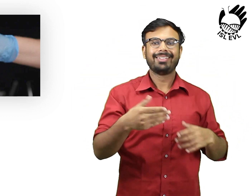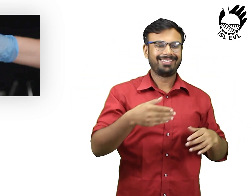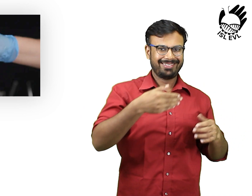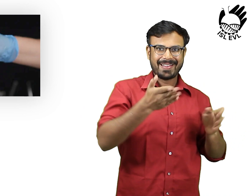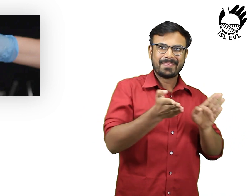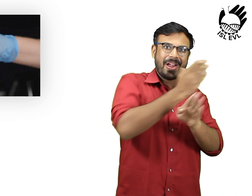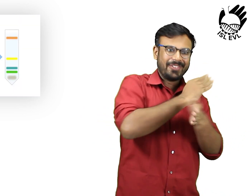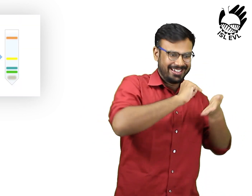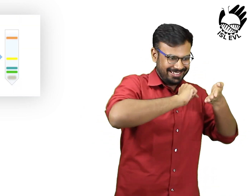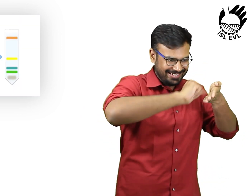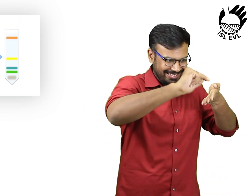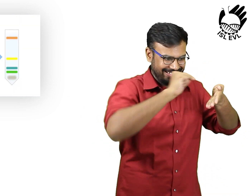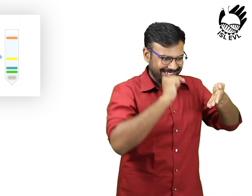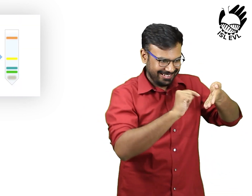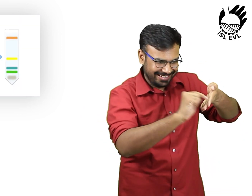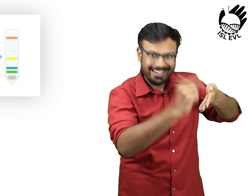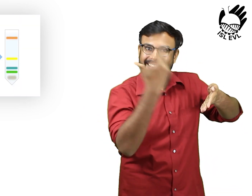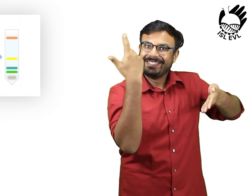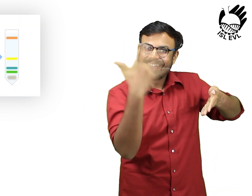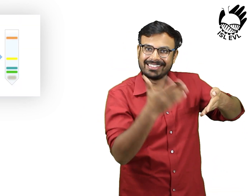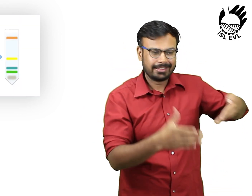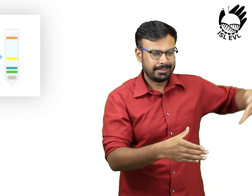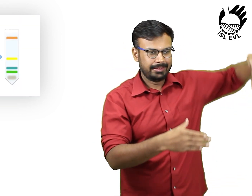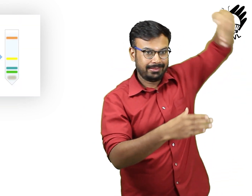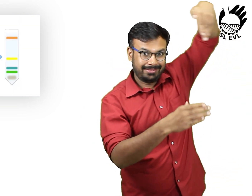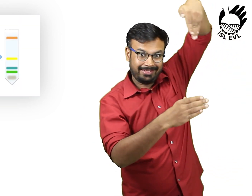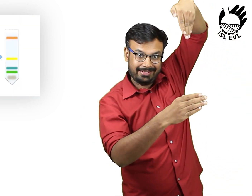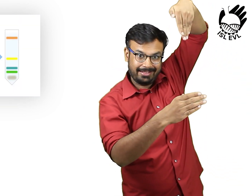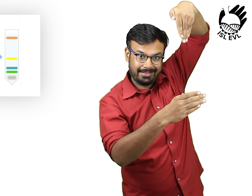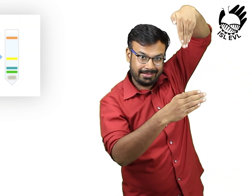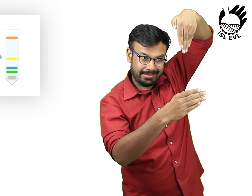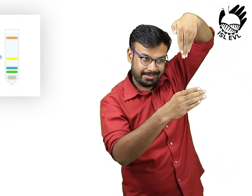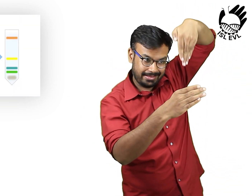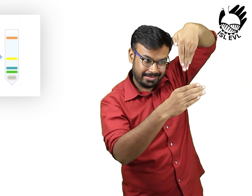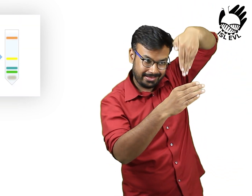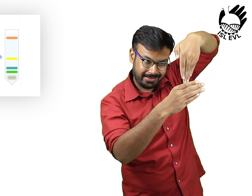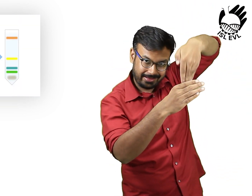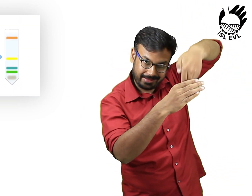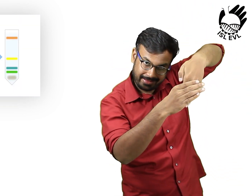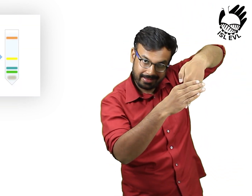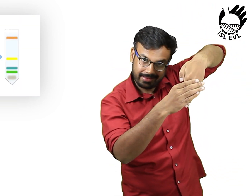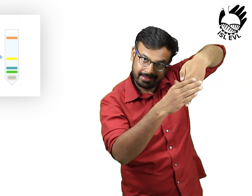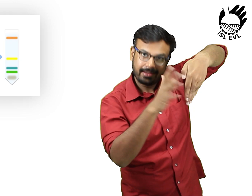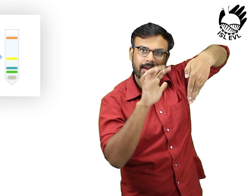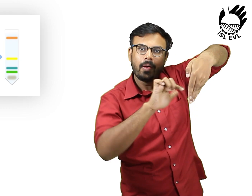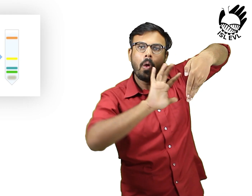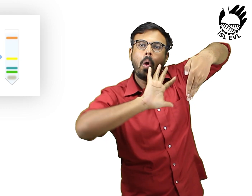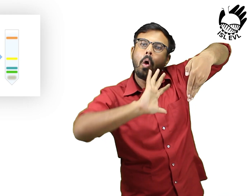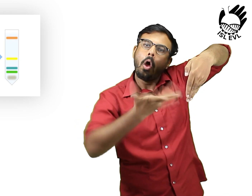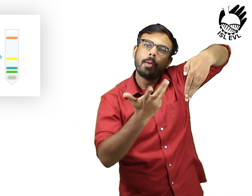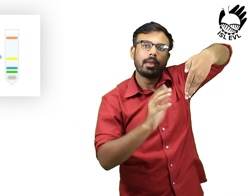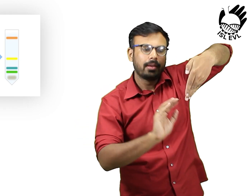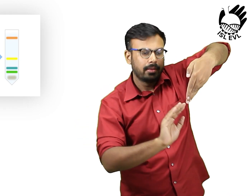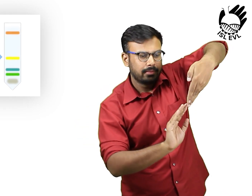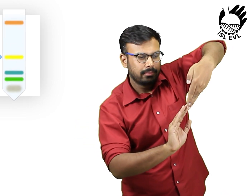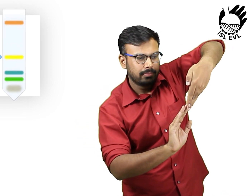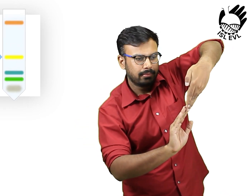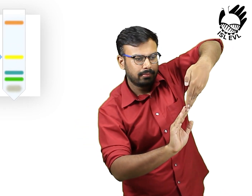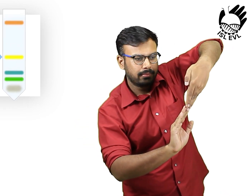the lower pencil line on the paper. Suspend the paper in the beaker, provided so that the bottom of the